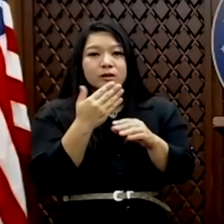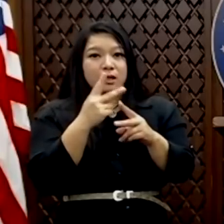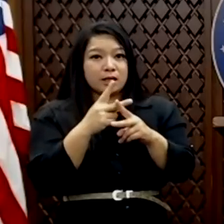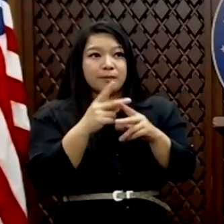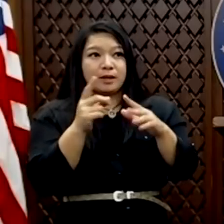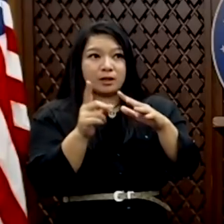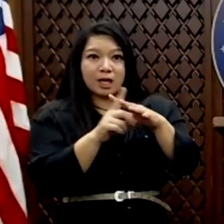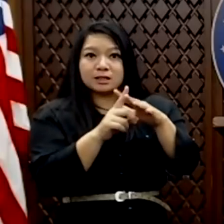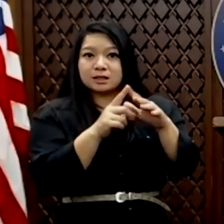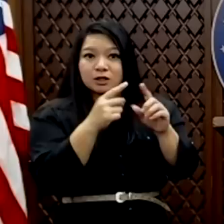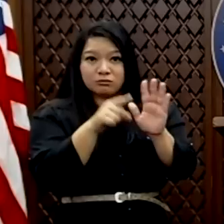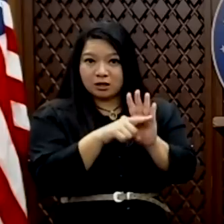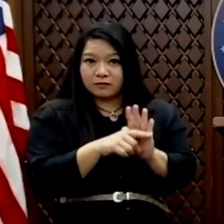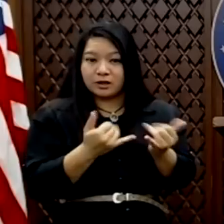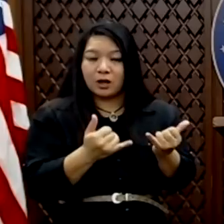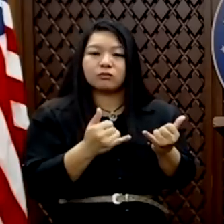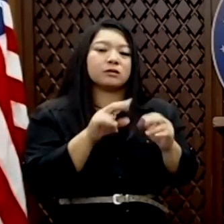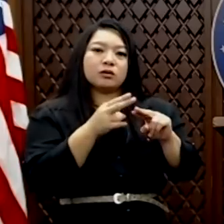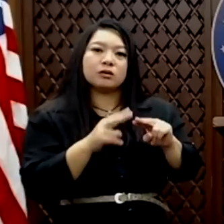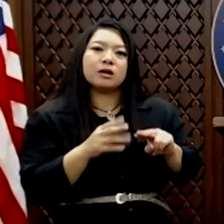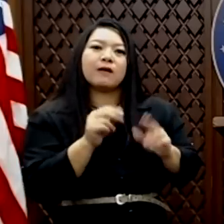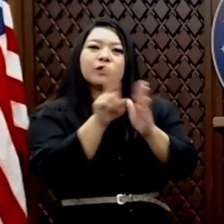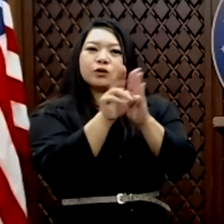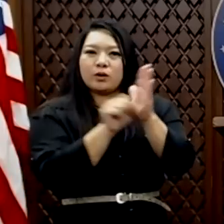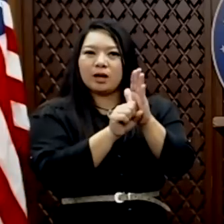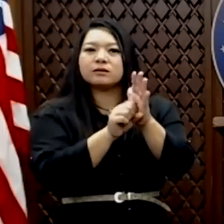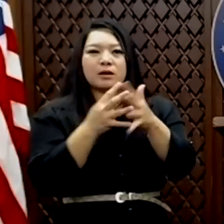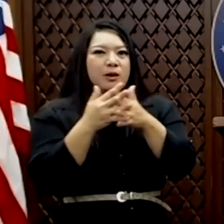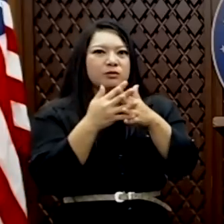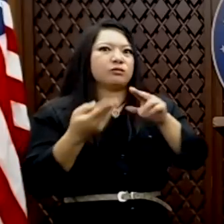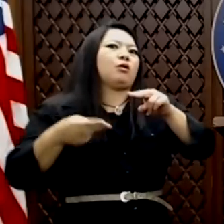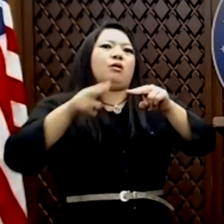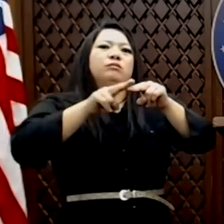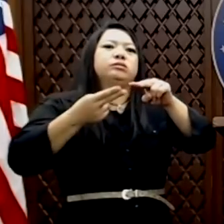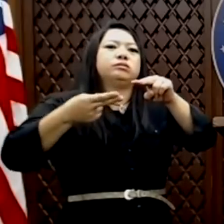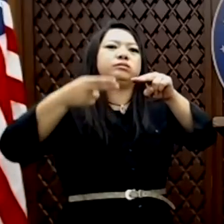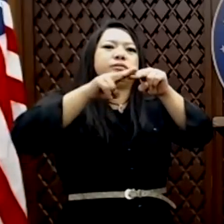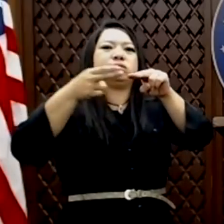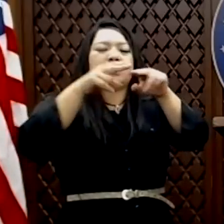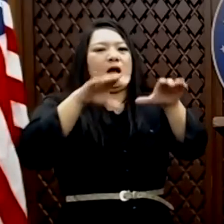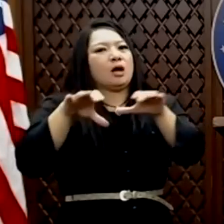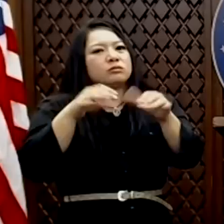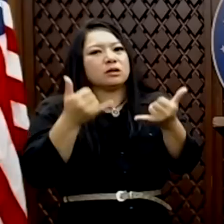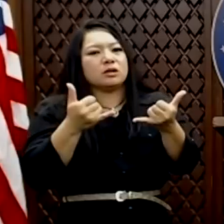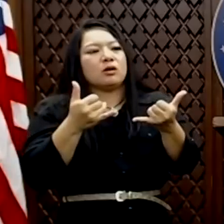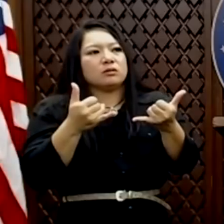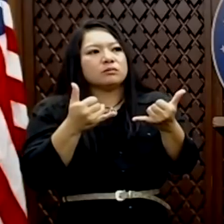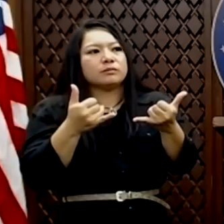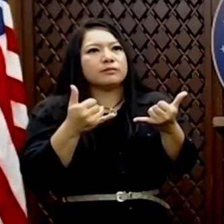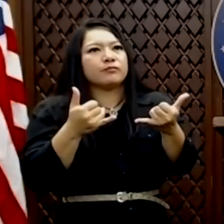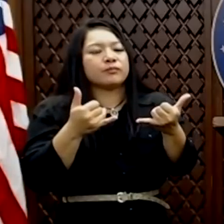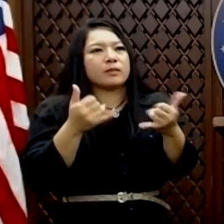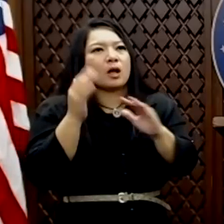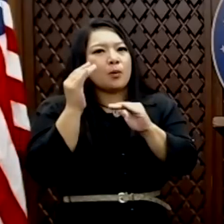down, and the U.S. is just ramping up its actions and measures also. So